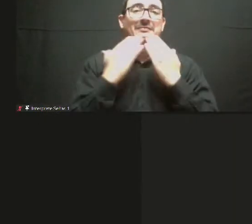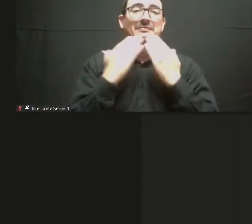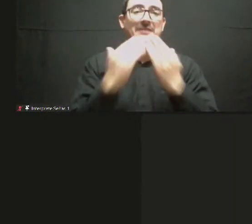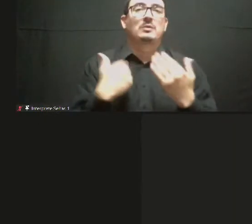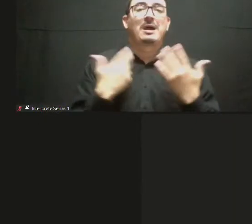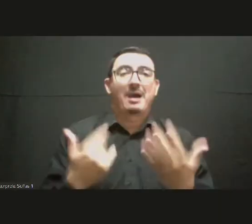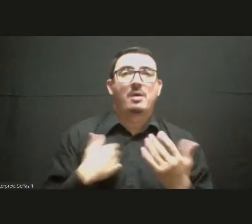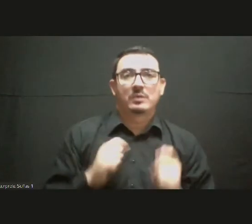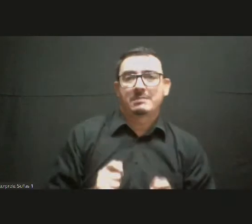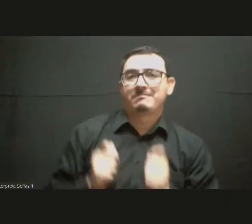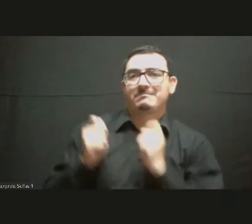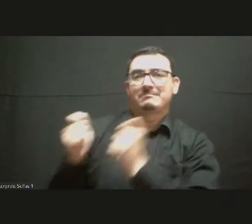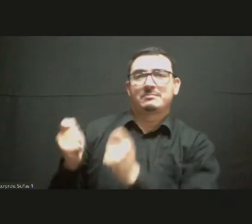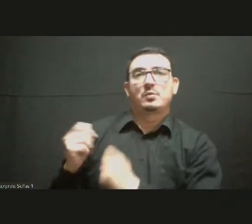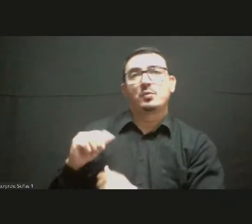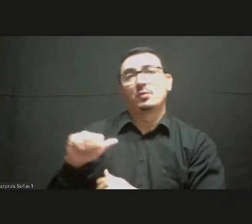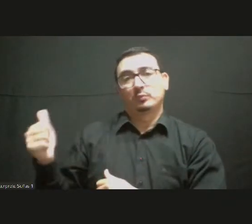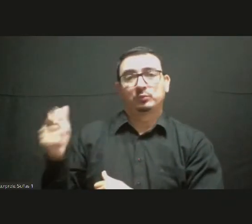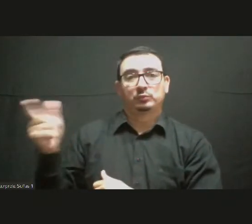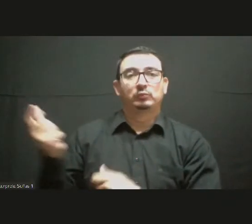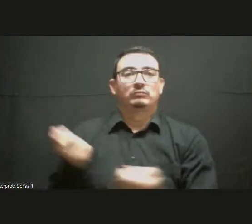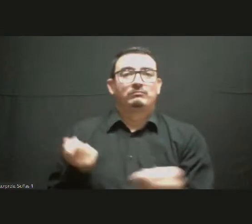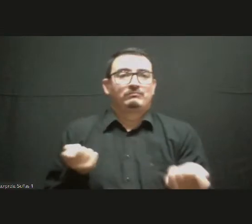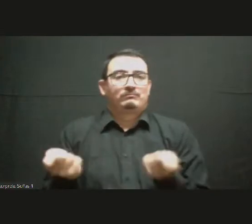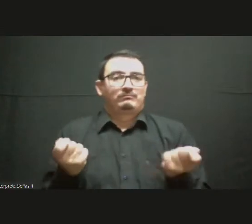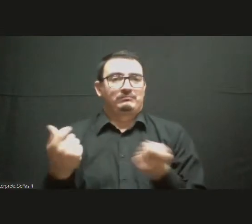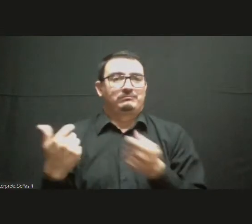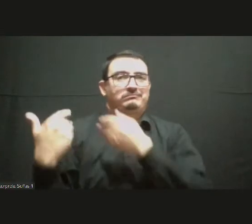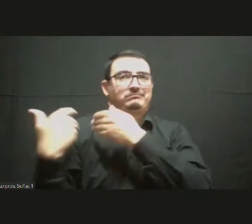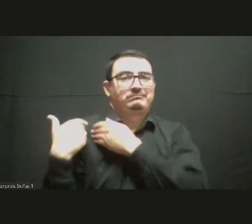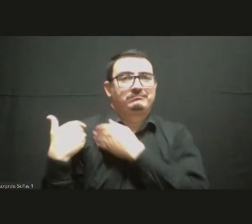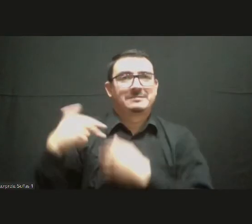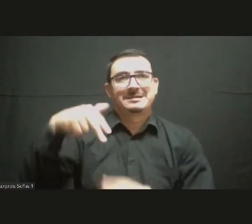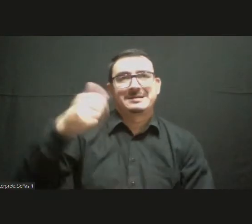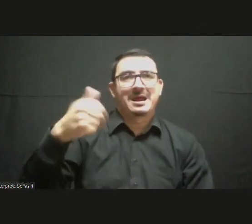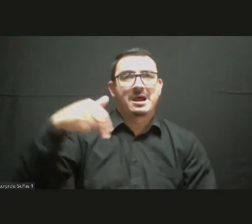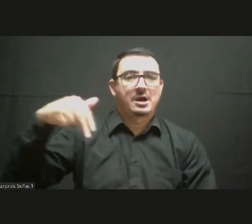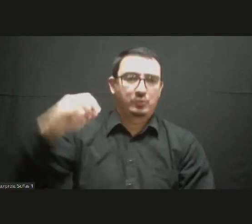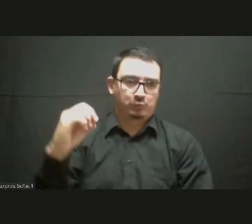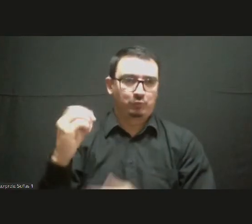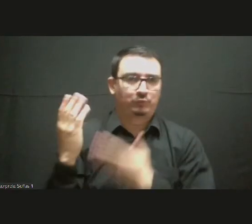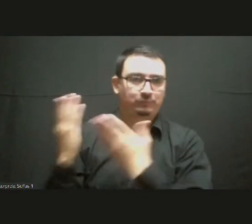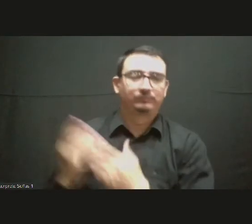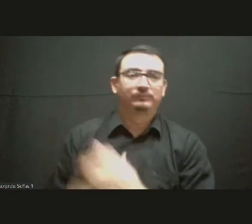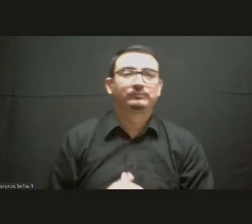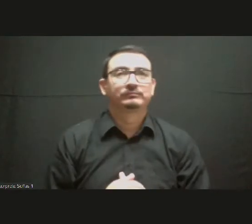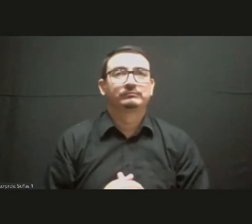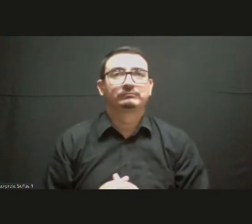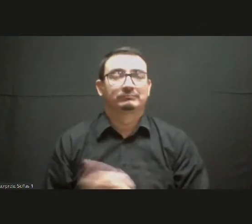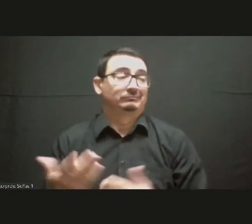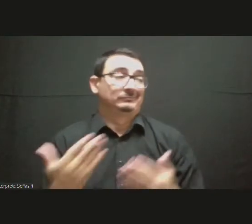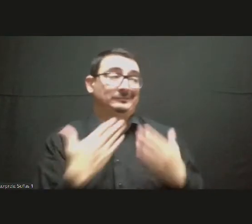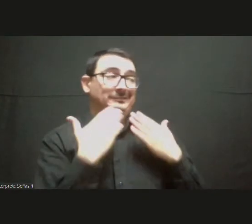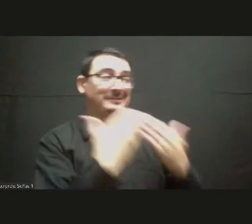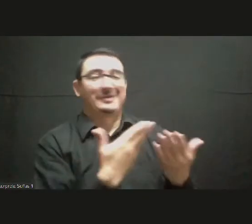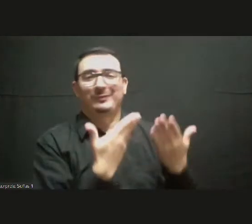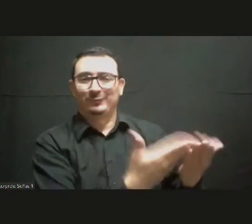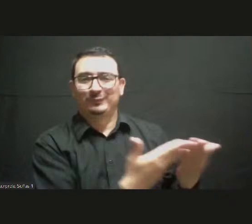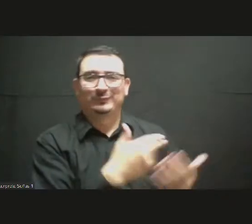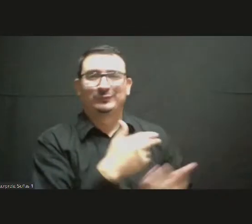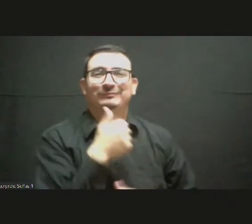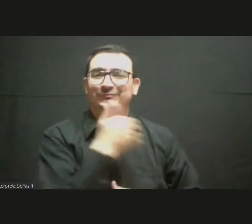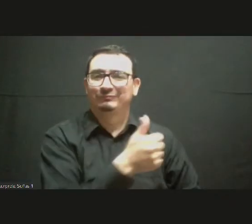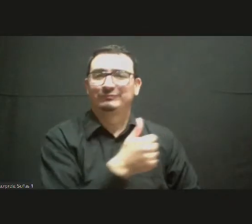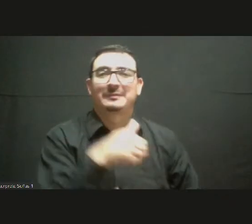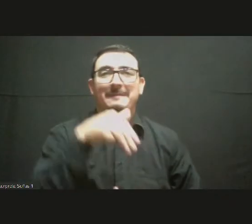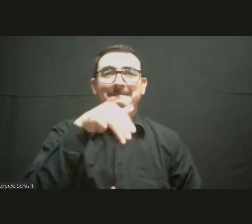Thank you, Ms. Shirotori, for your also excellent opening remarks. And again, as ECLAC, we very